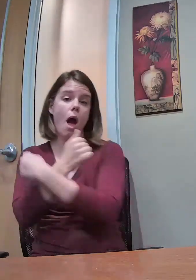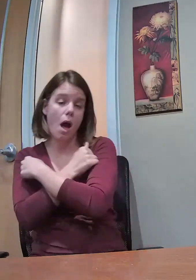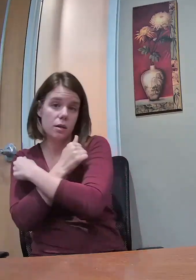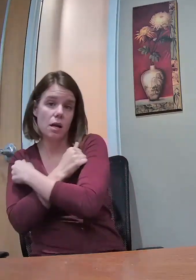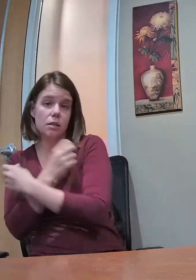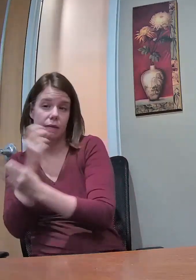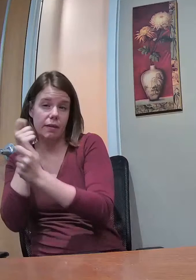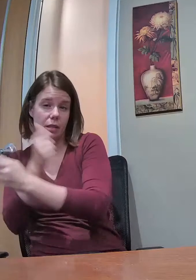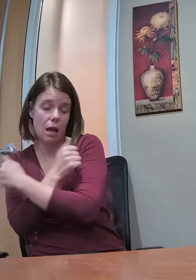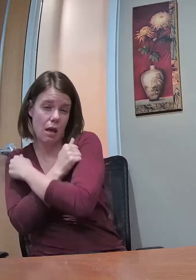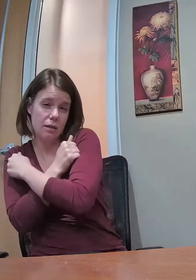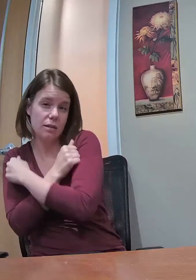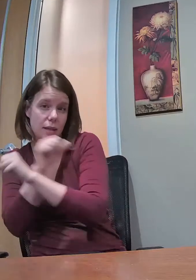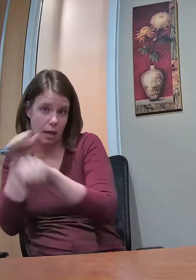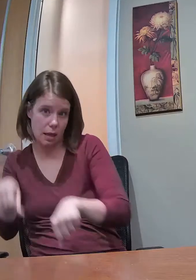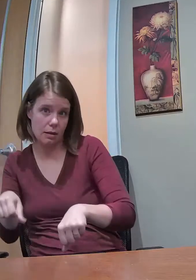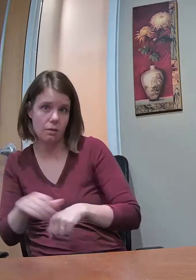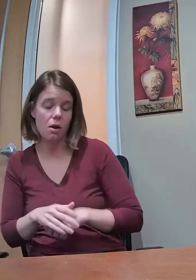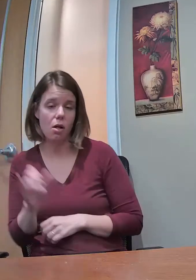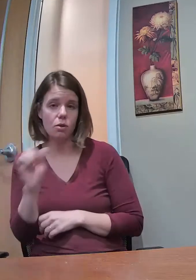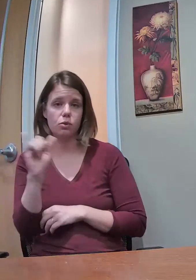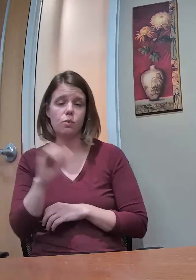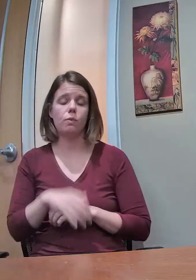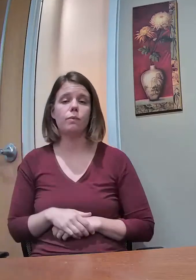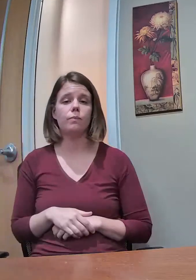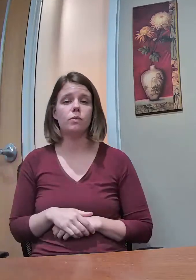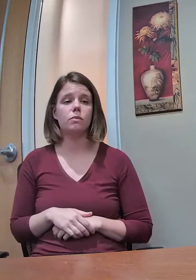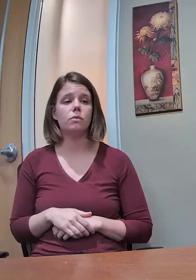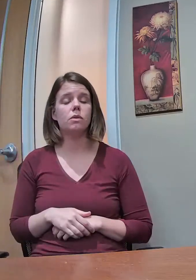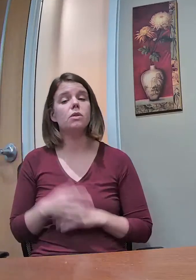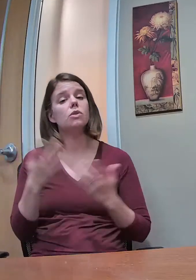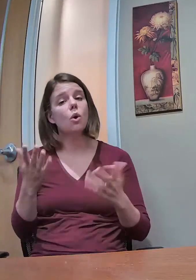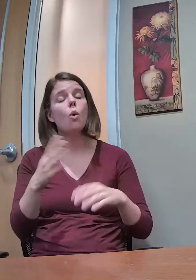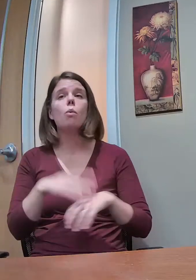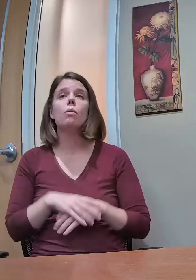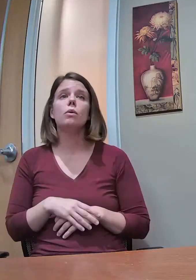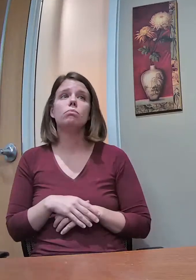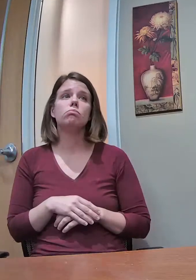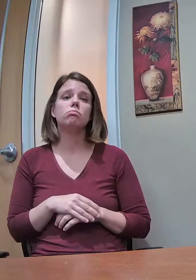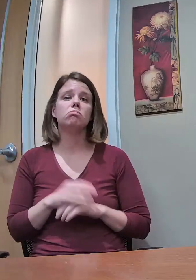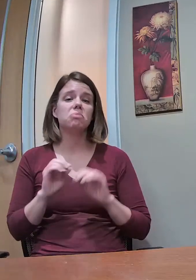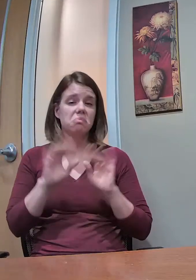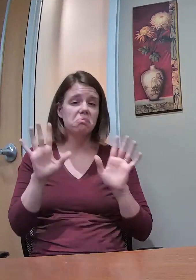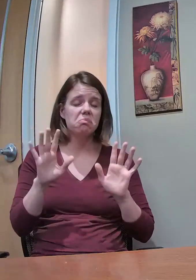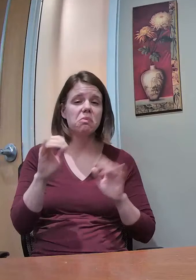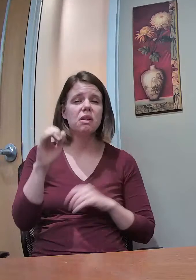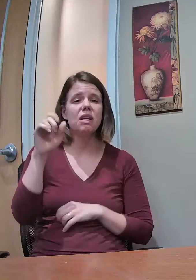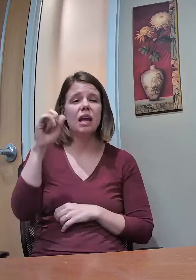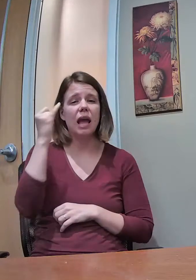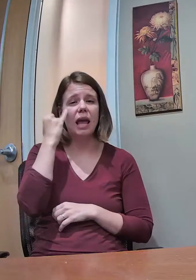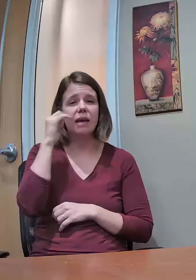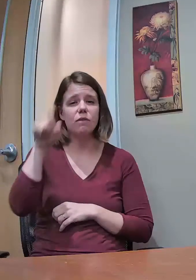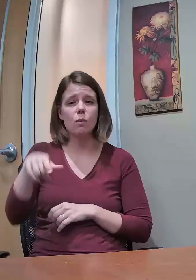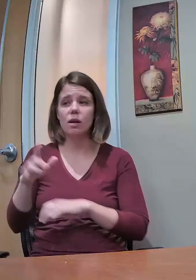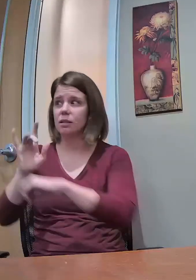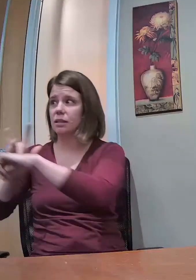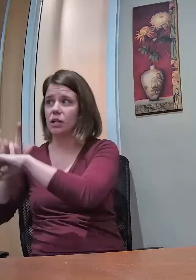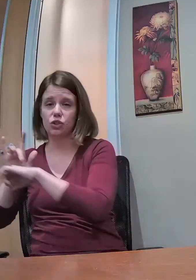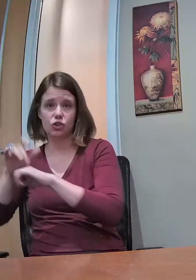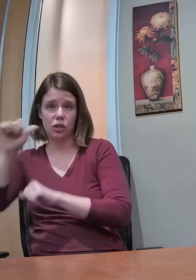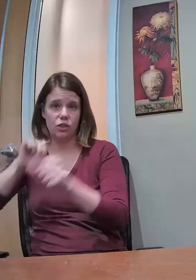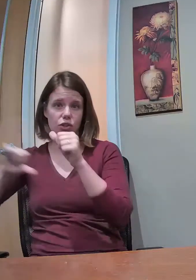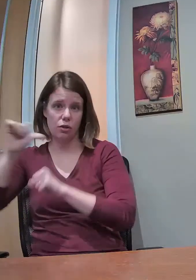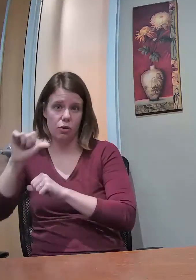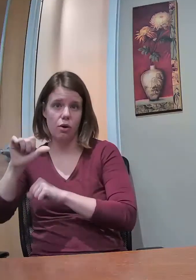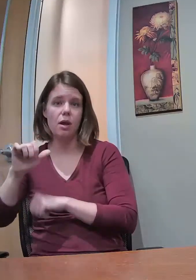immunization status. So basically they're saying to have close contact with the resident, you have to be fully immunized. The resident